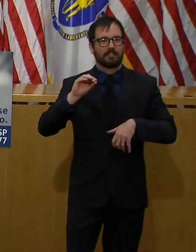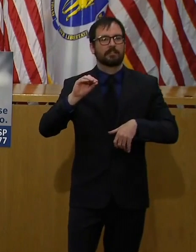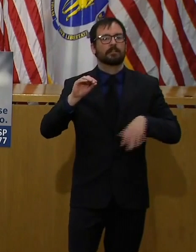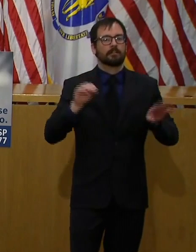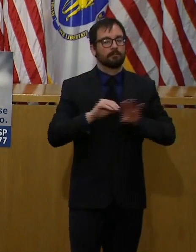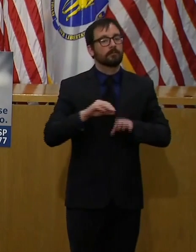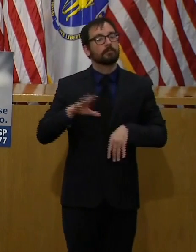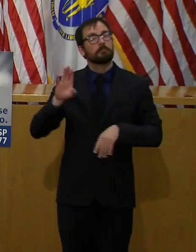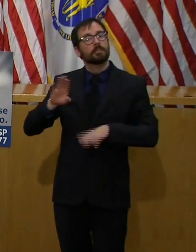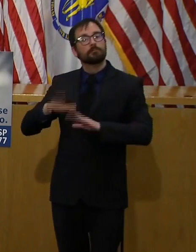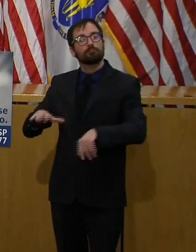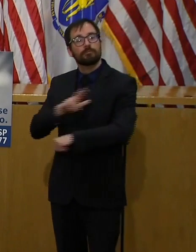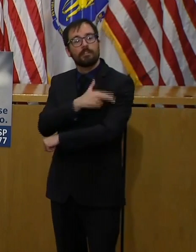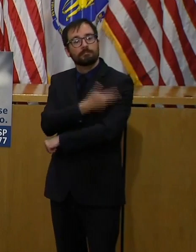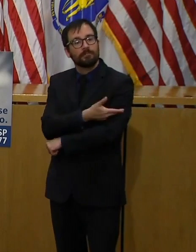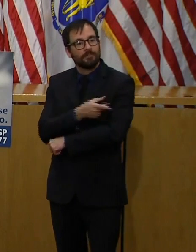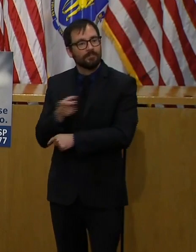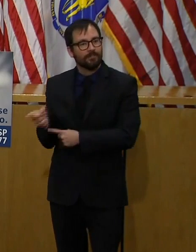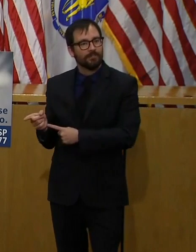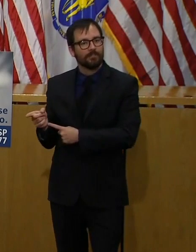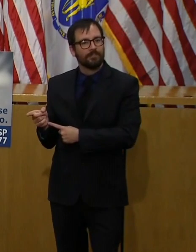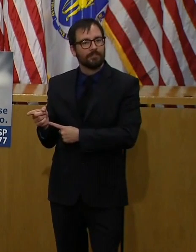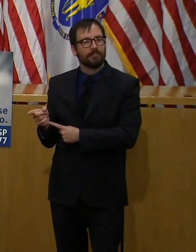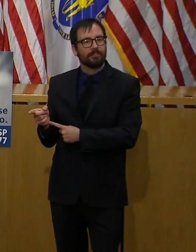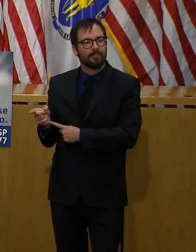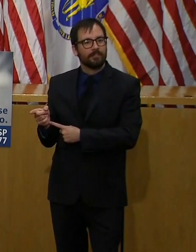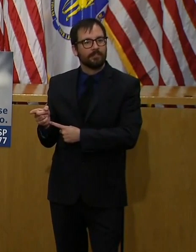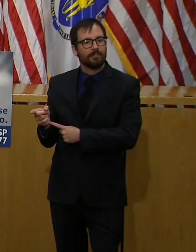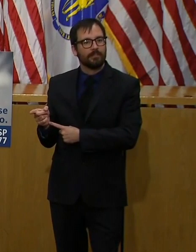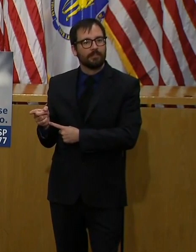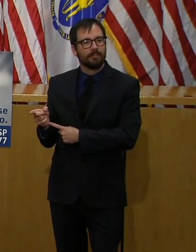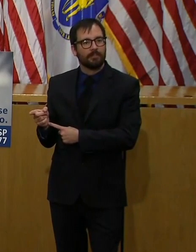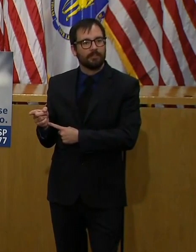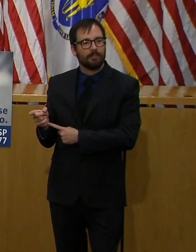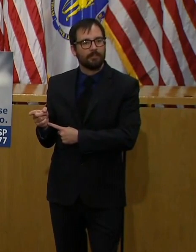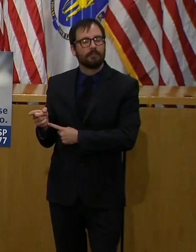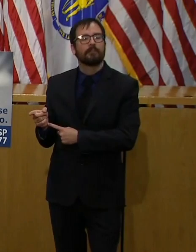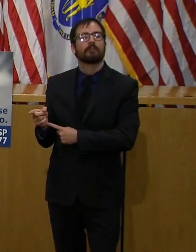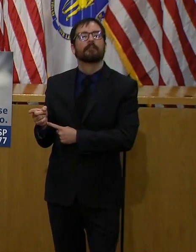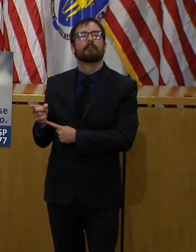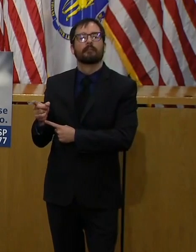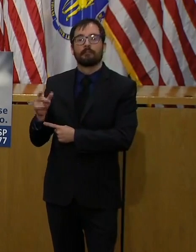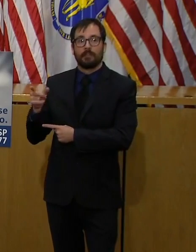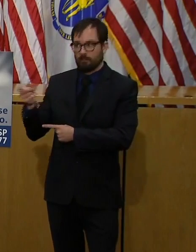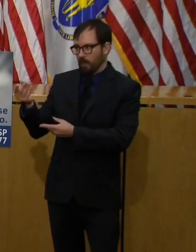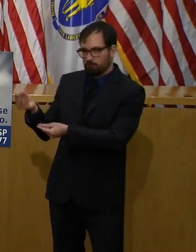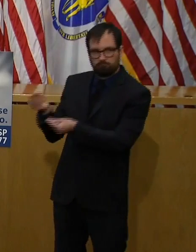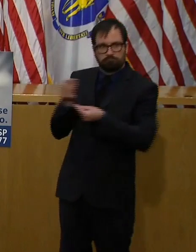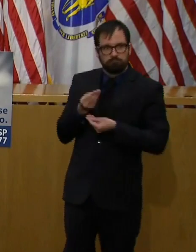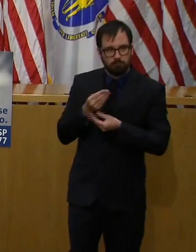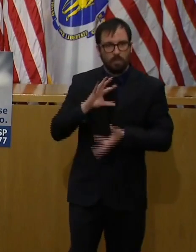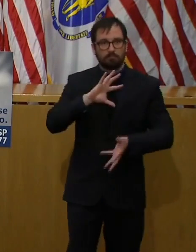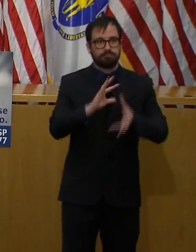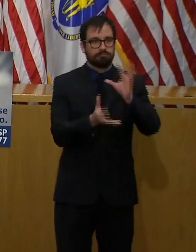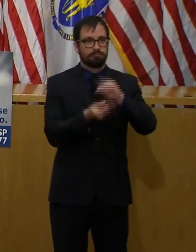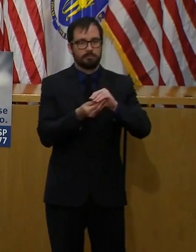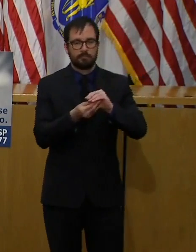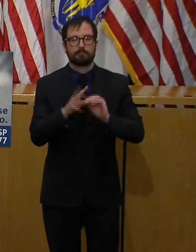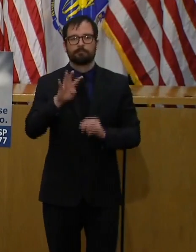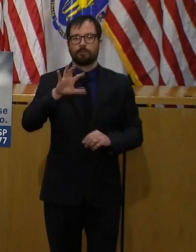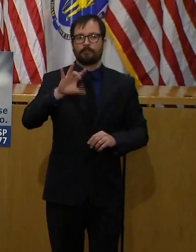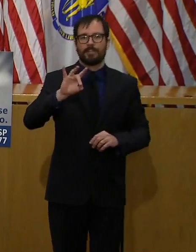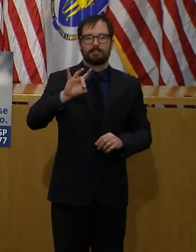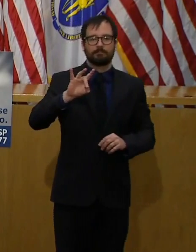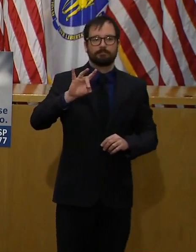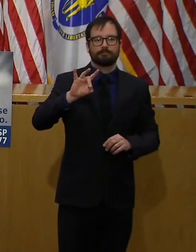459 new. We established a ventilator working group that includes representatives from hospitals across the Commonwealth